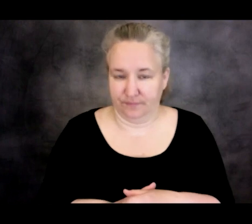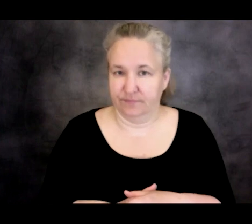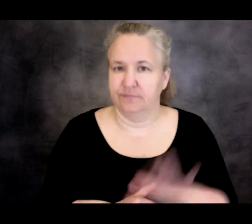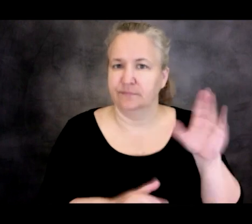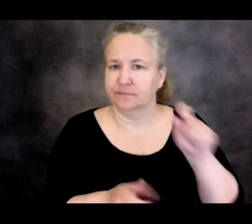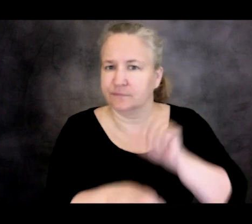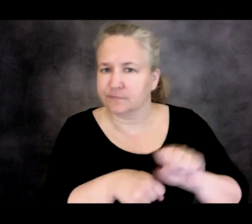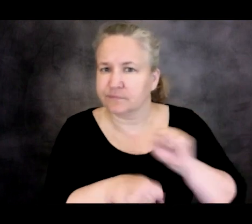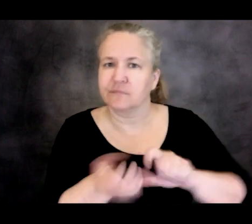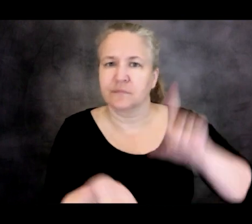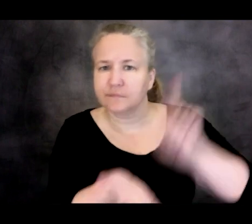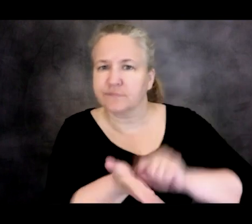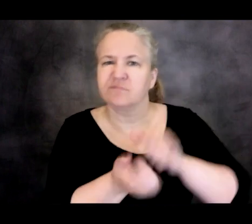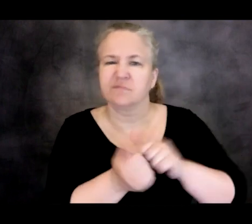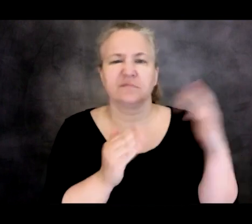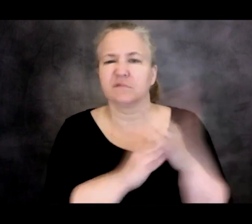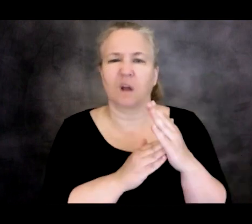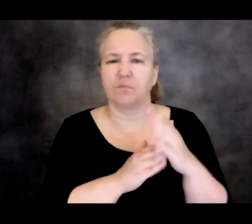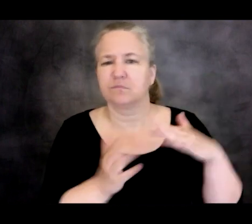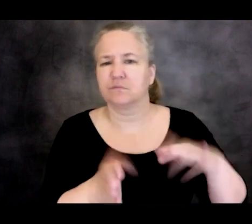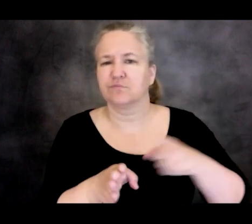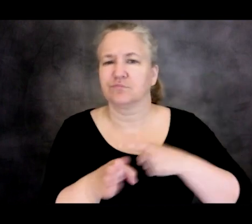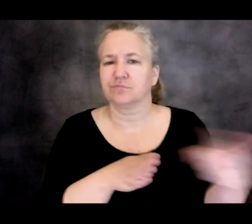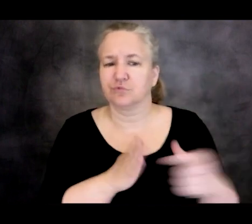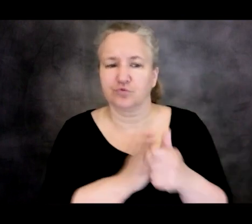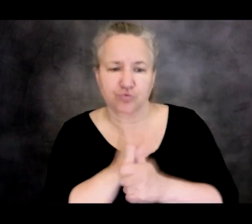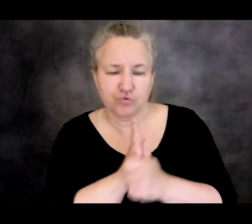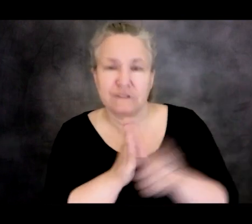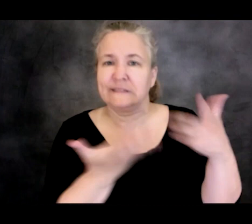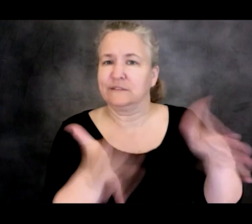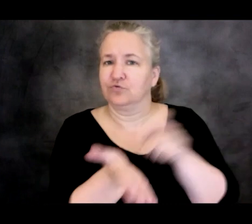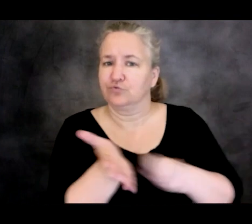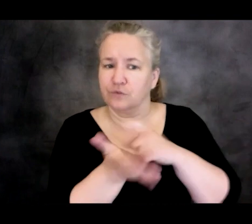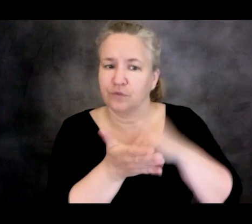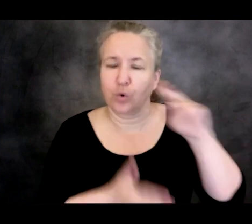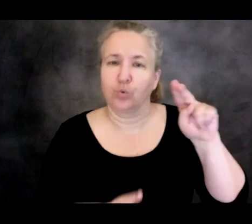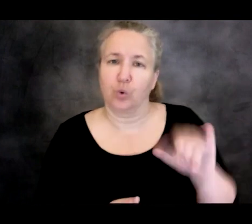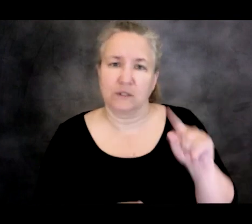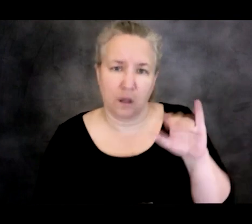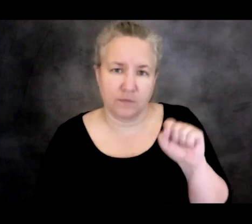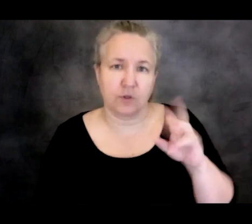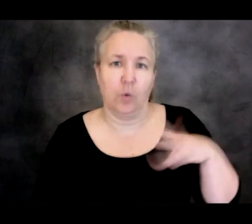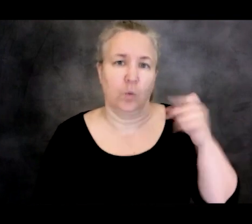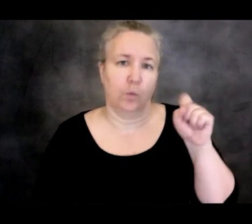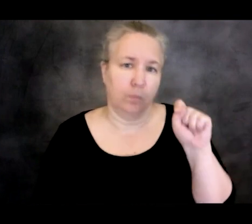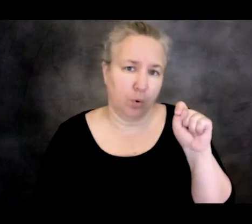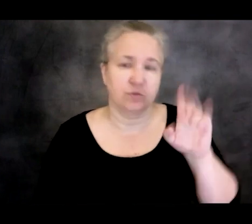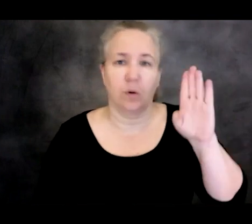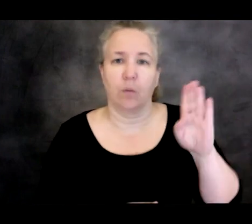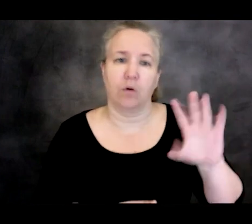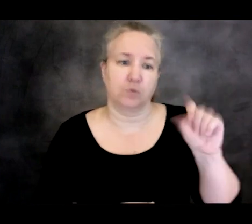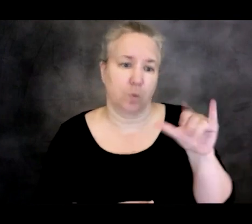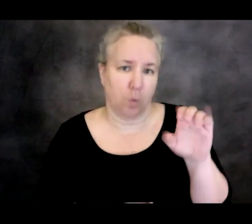scholarly journals, he has also written opinion pieces for the New York Times, Washington Post, Boston Globe, and The